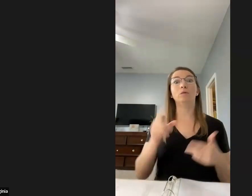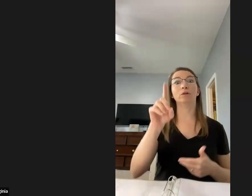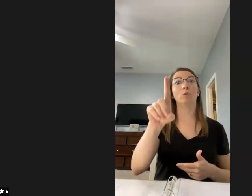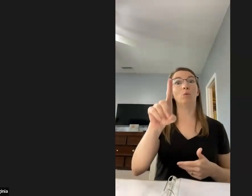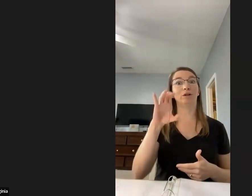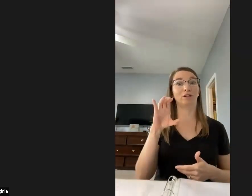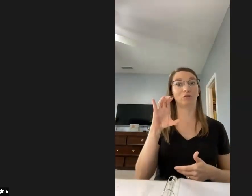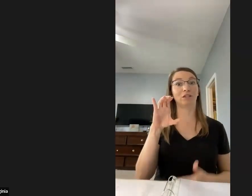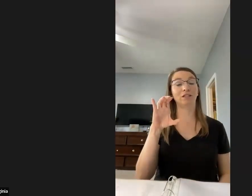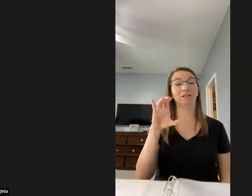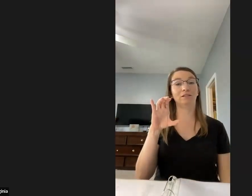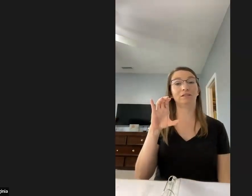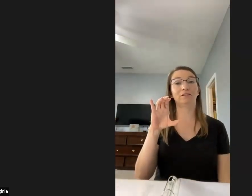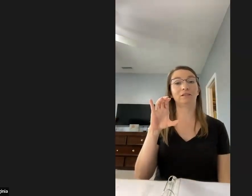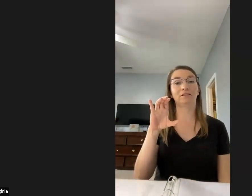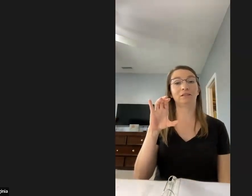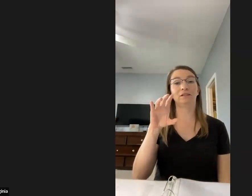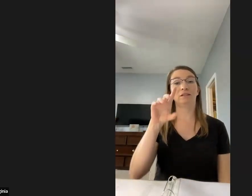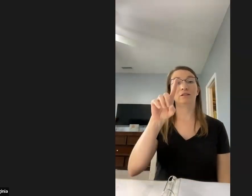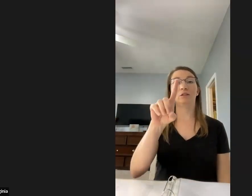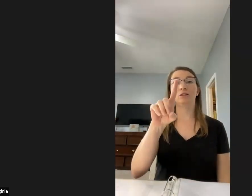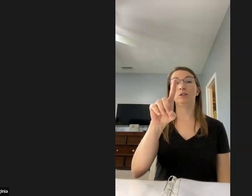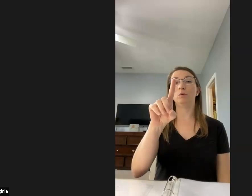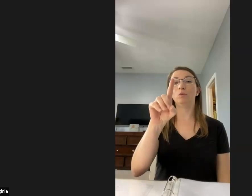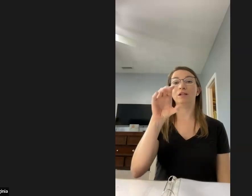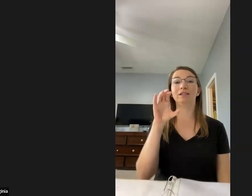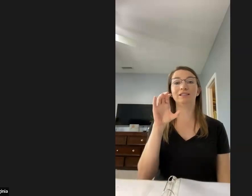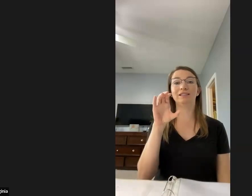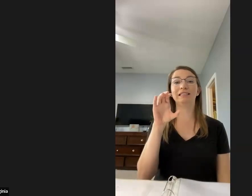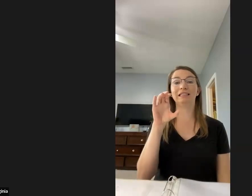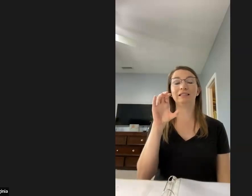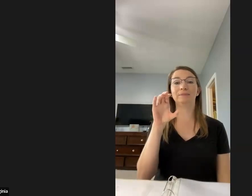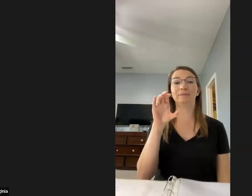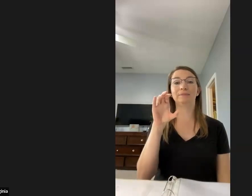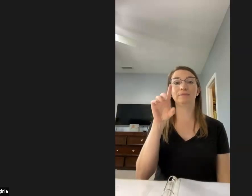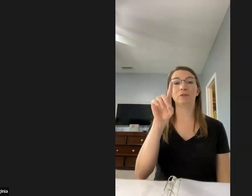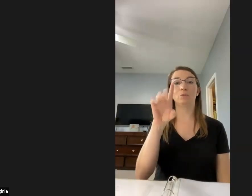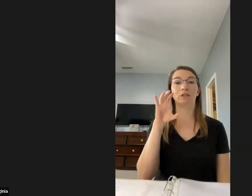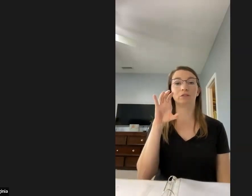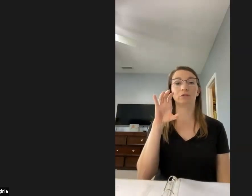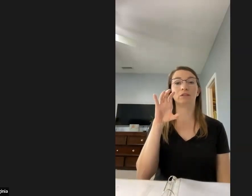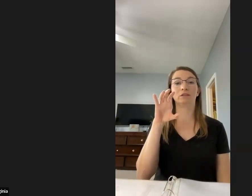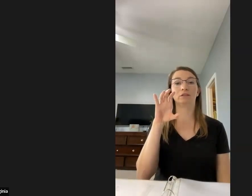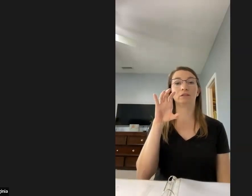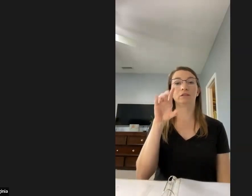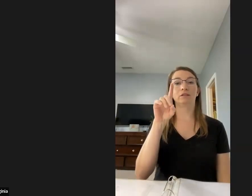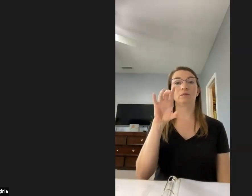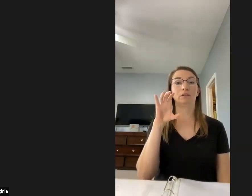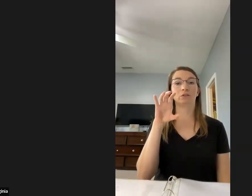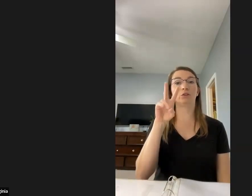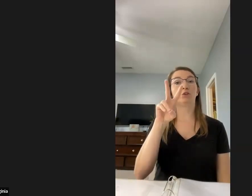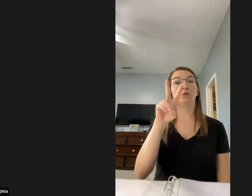over 100. So you're gonna do a 1 and a C. 100, 100,